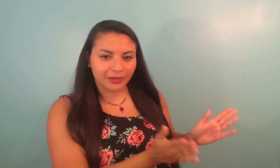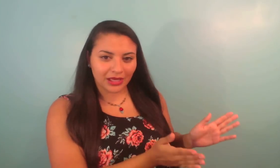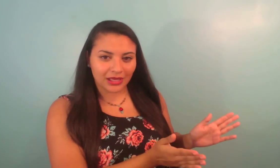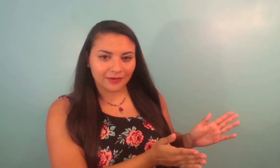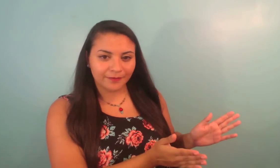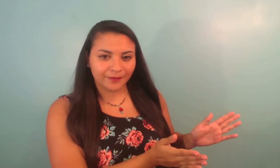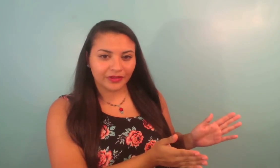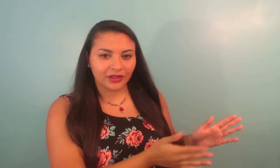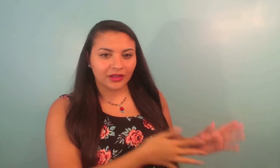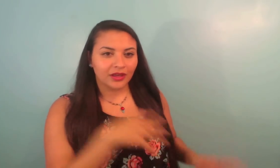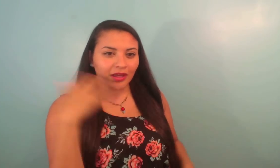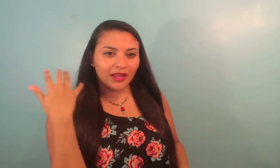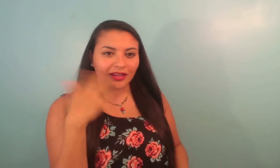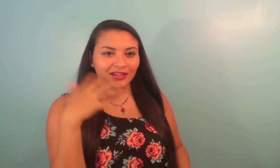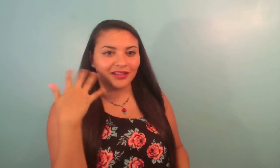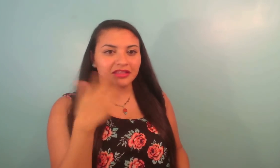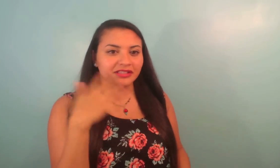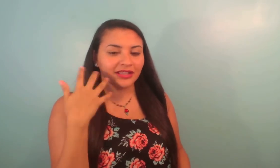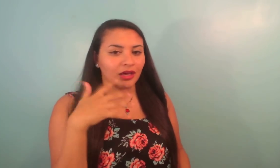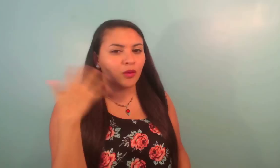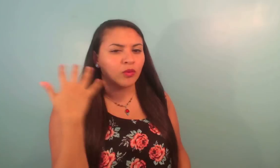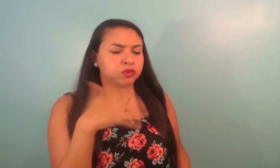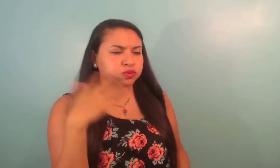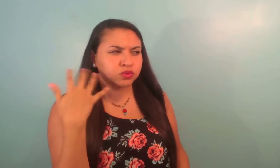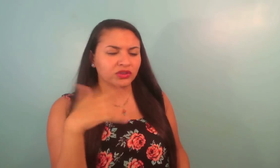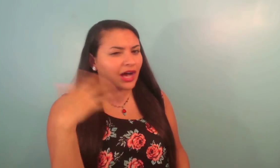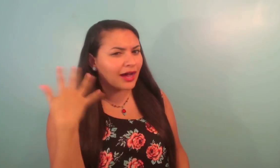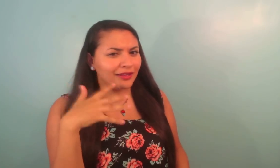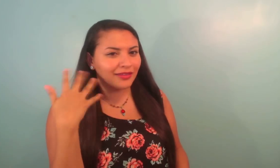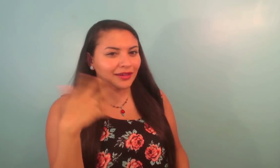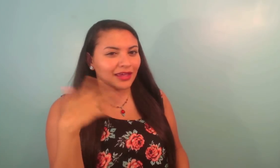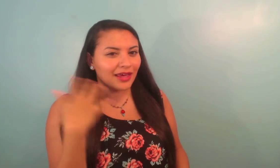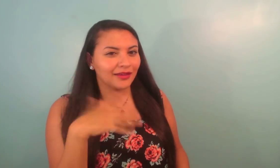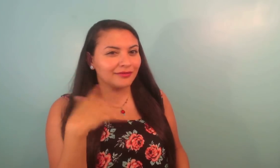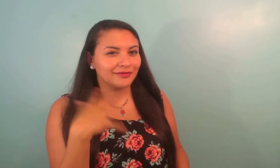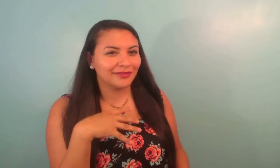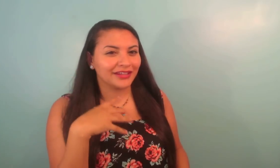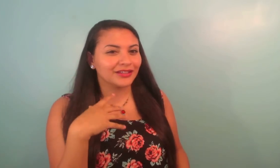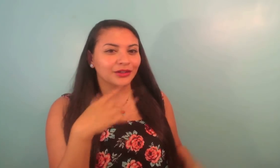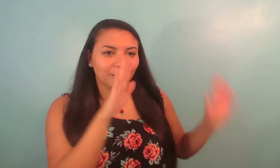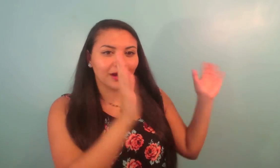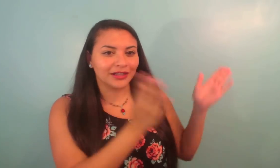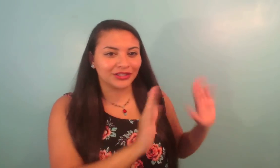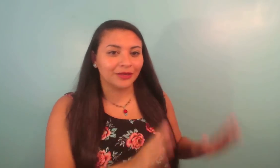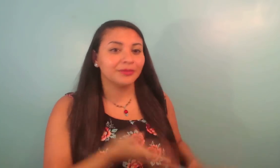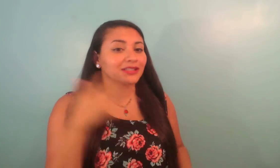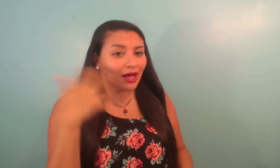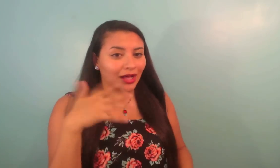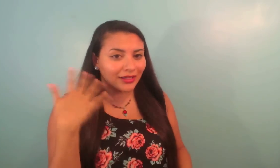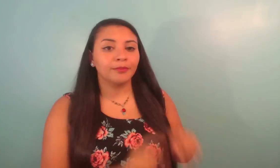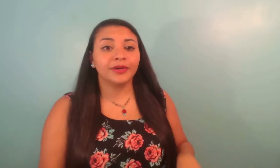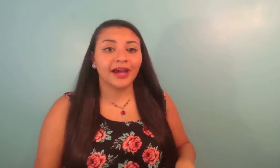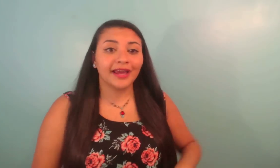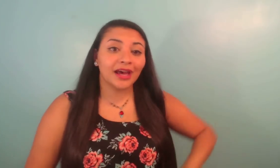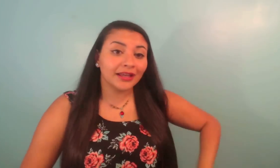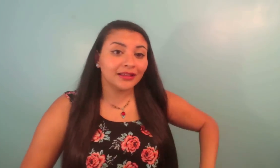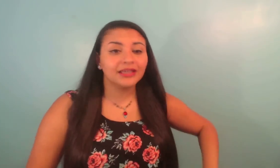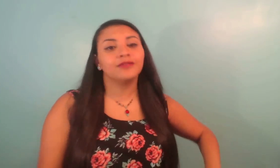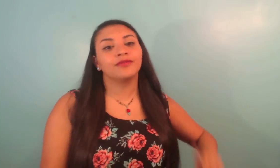again. And then I did this, like, hot thing again. Like, her body shape is hot. But I kindly, for that,